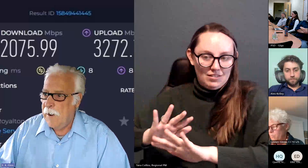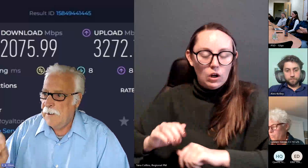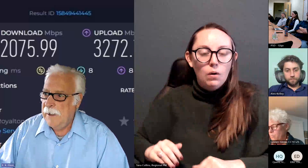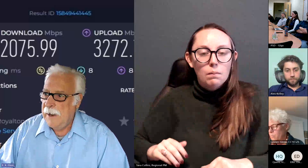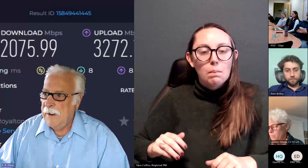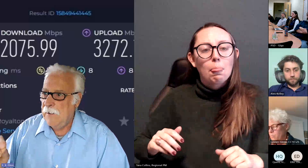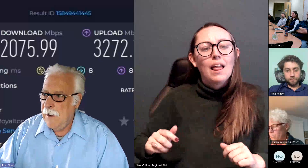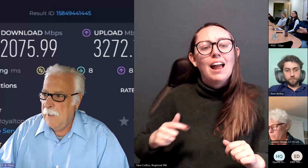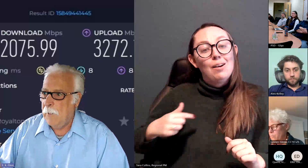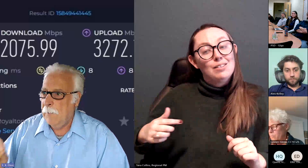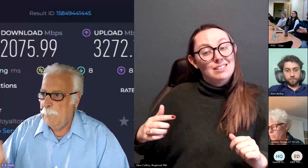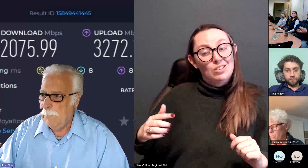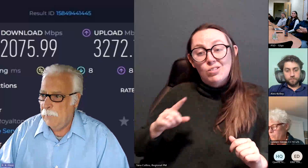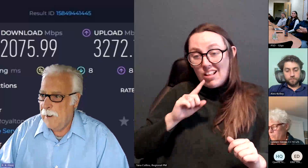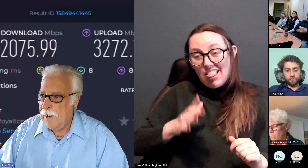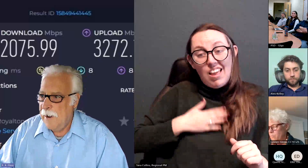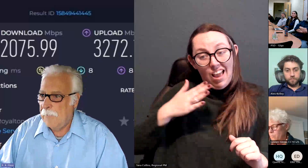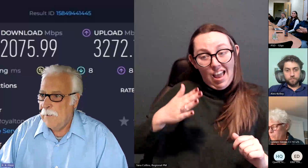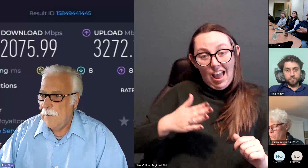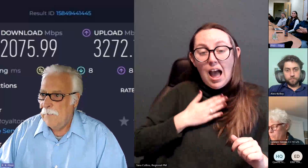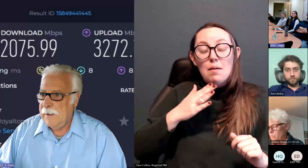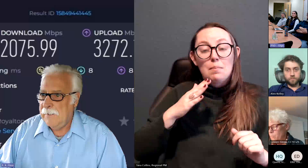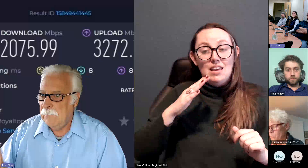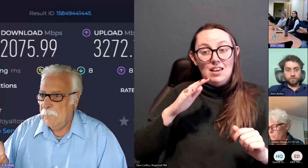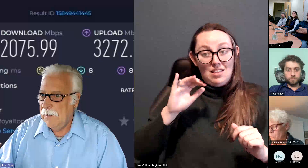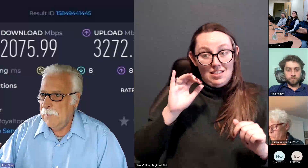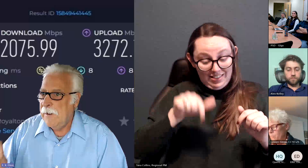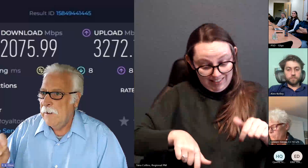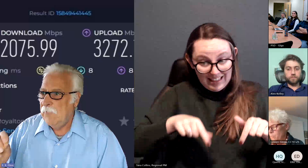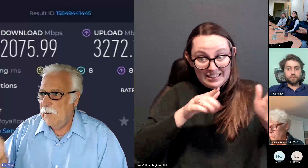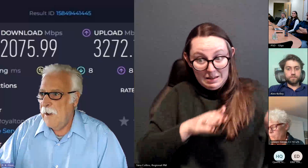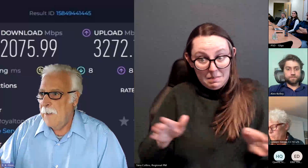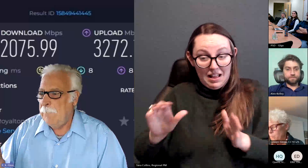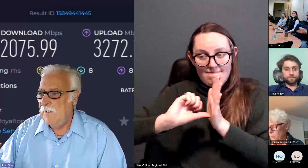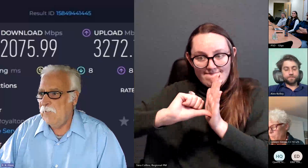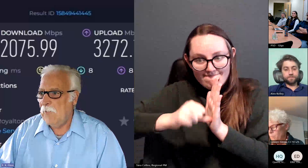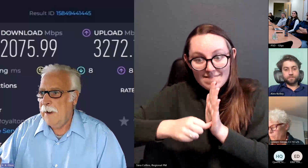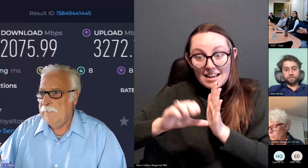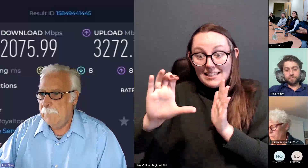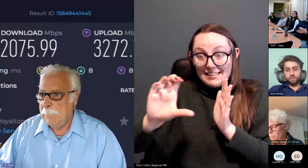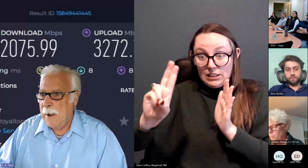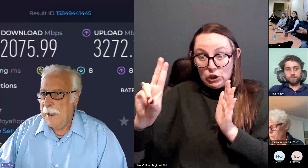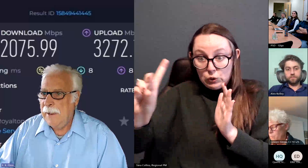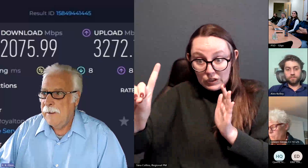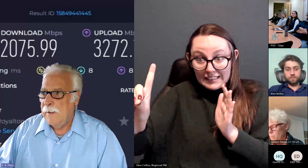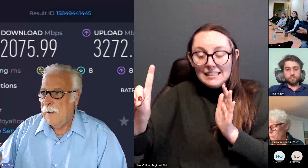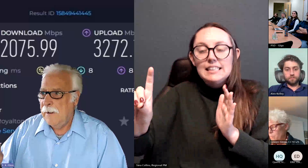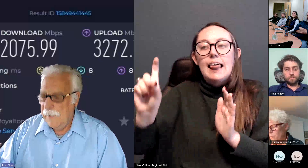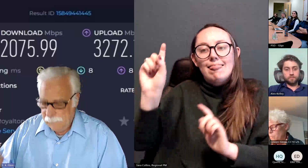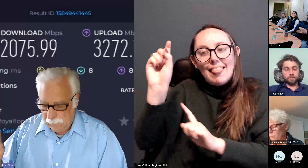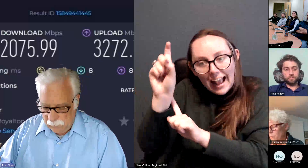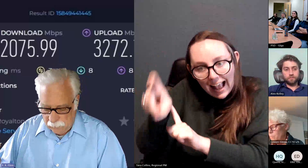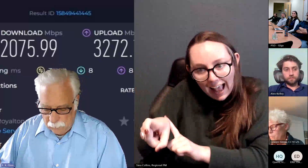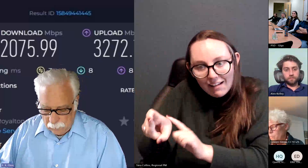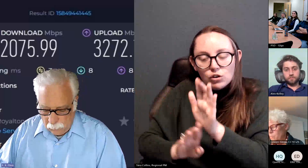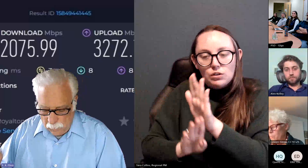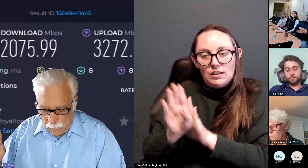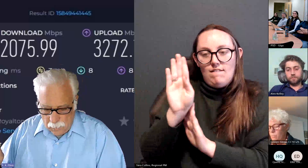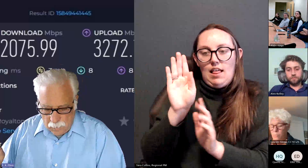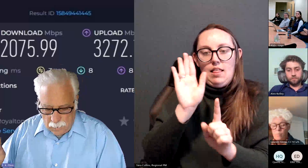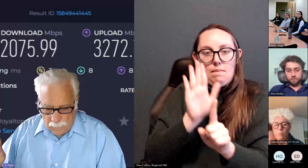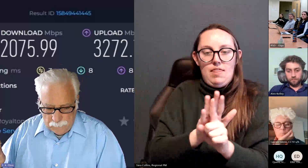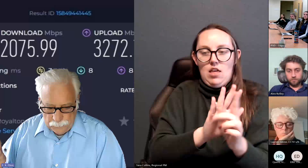focus on getting their network built right now. They really should not be distracted by an effort